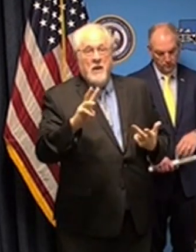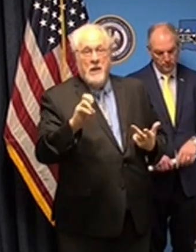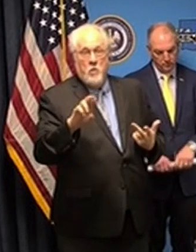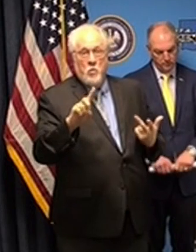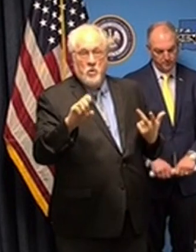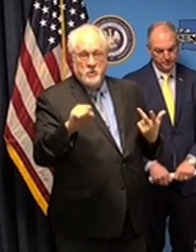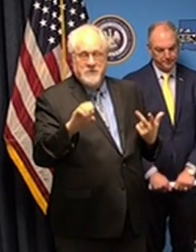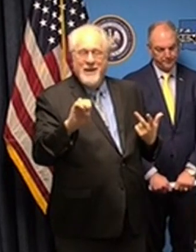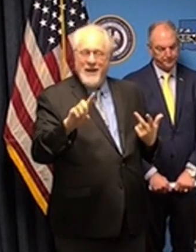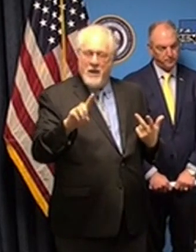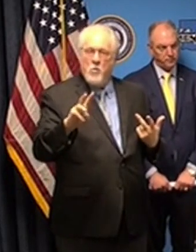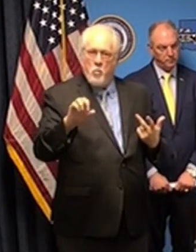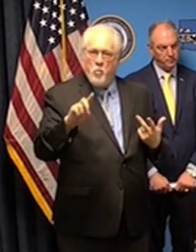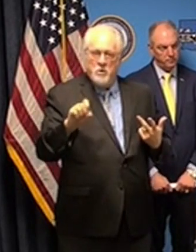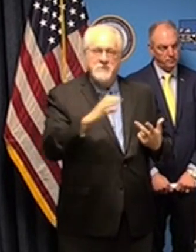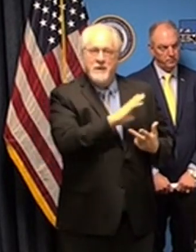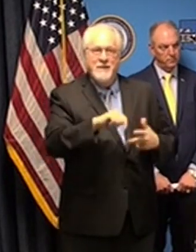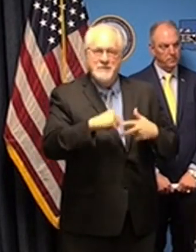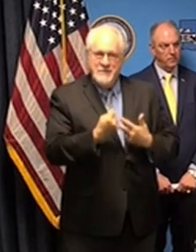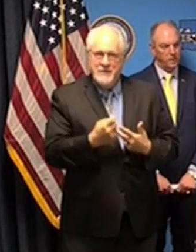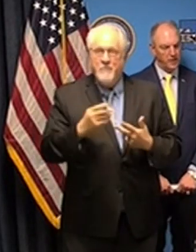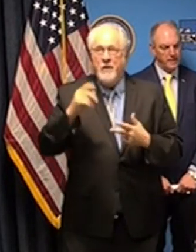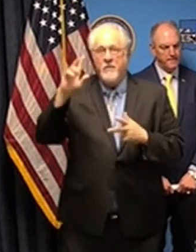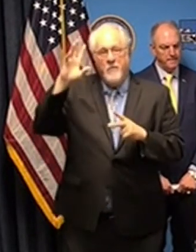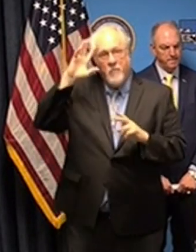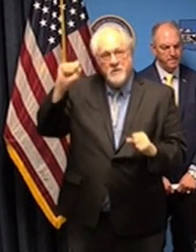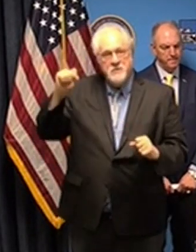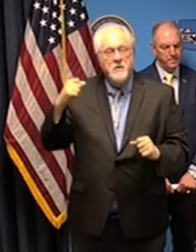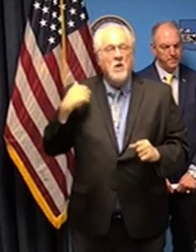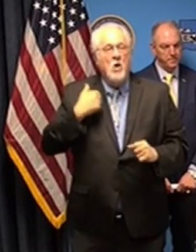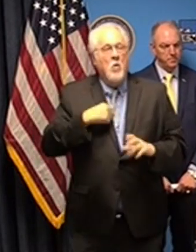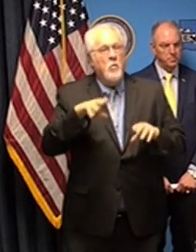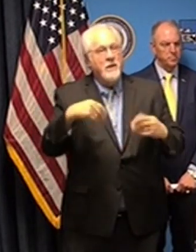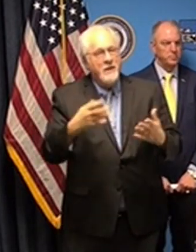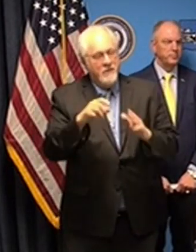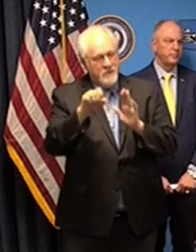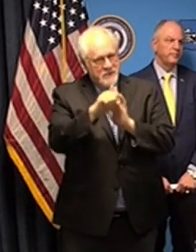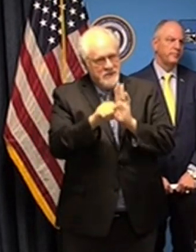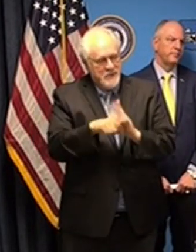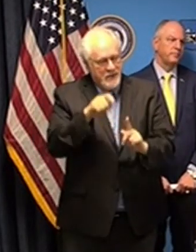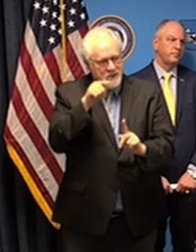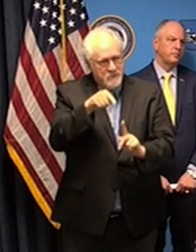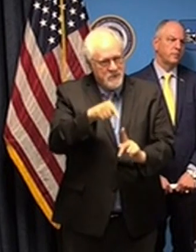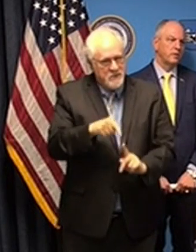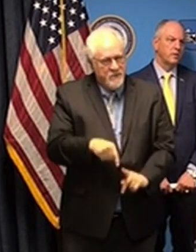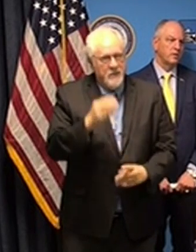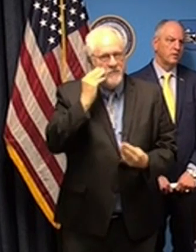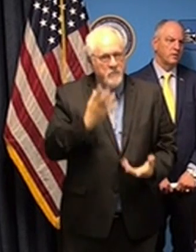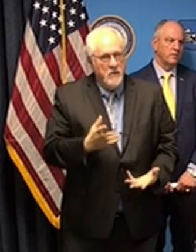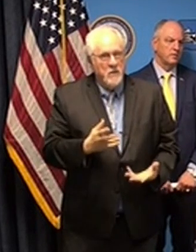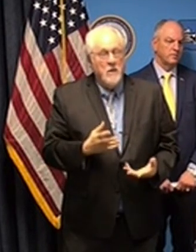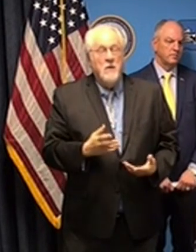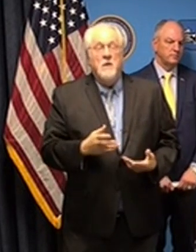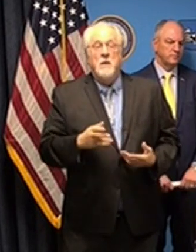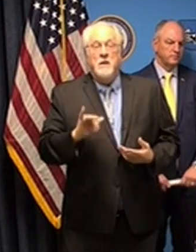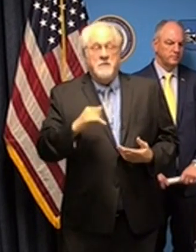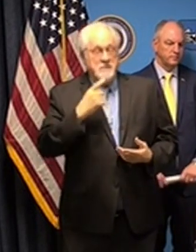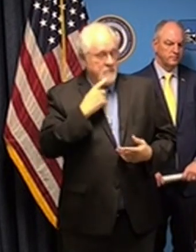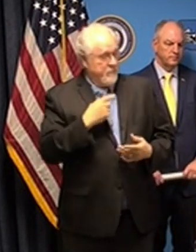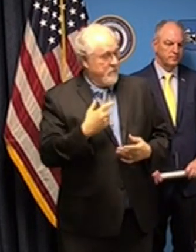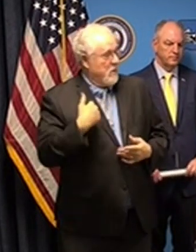Edwards and his entire team along with the president as we give state-specific information. As I